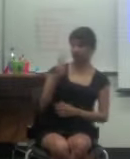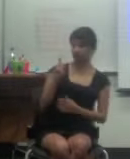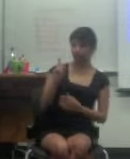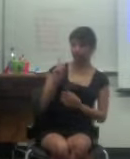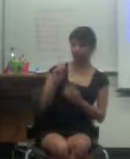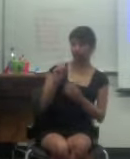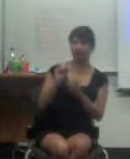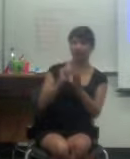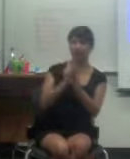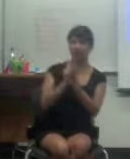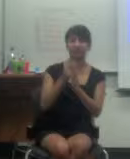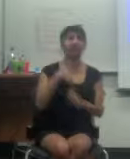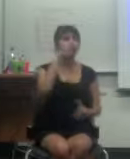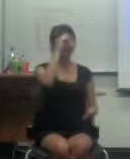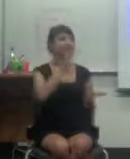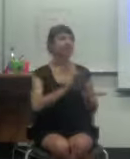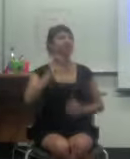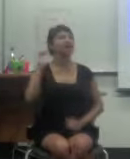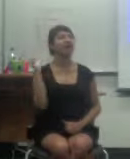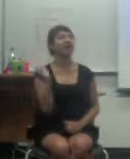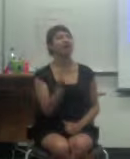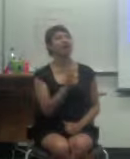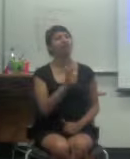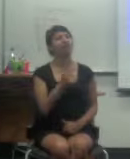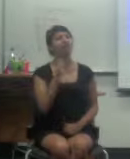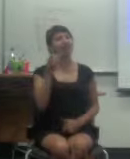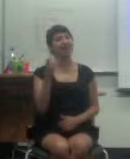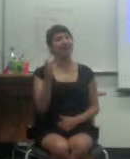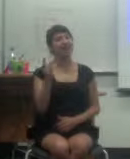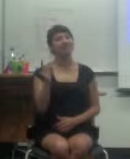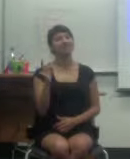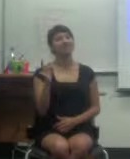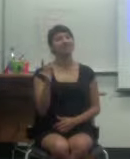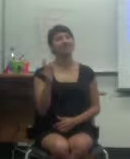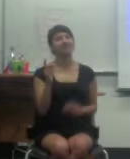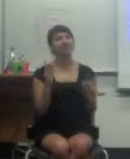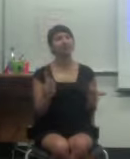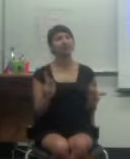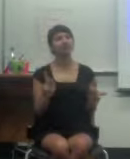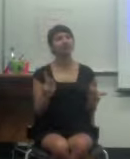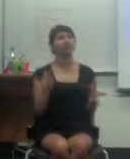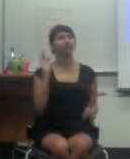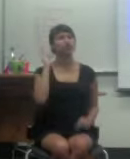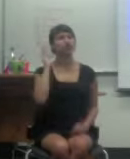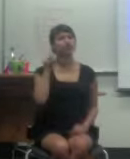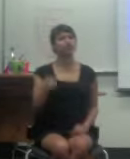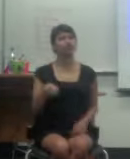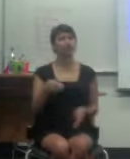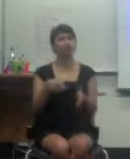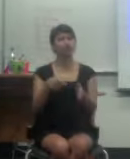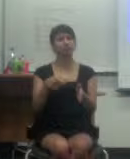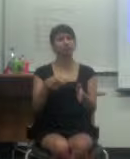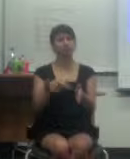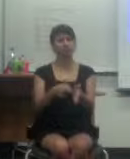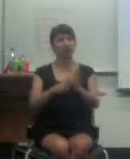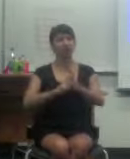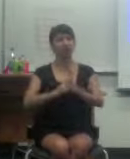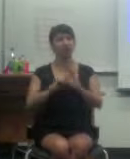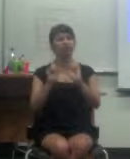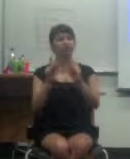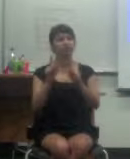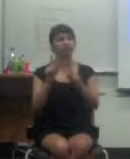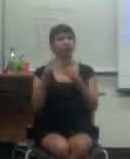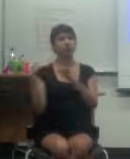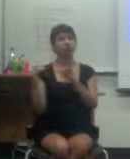18-year-old should automatically be drafted into the military to support the freedoms in which they get in our country, to teach